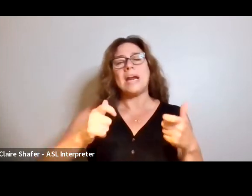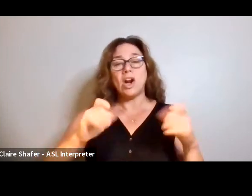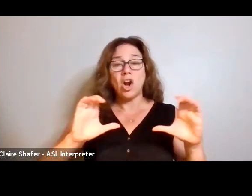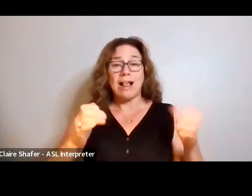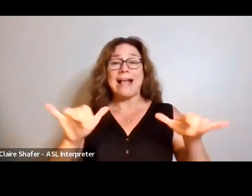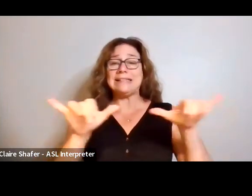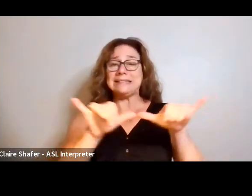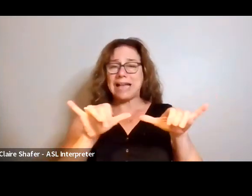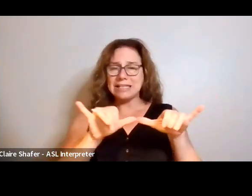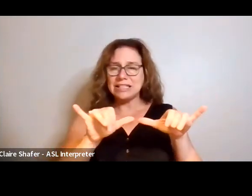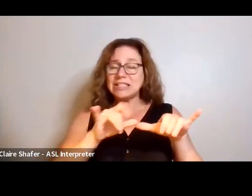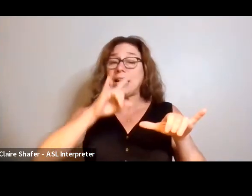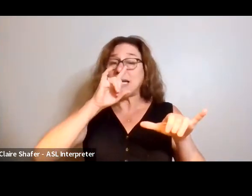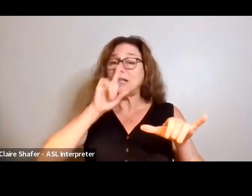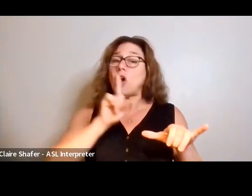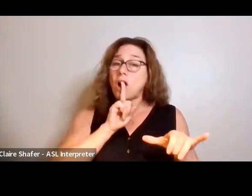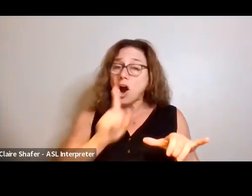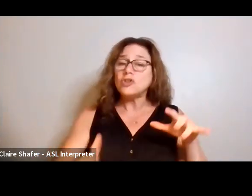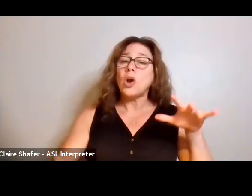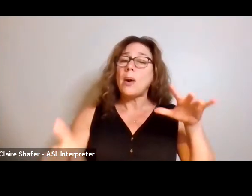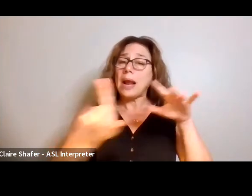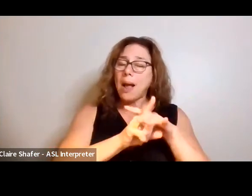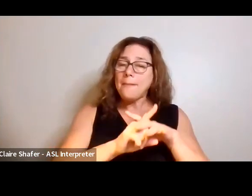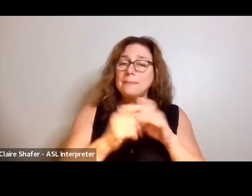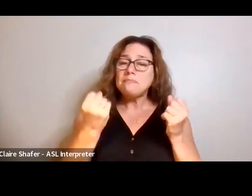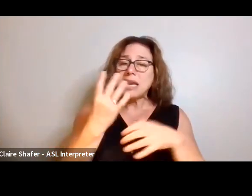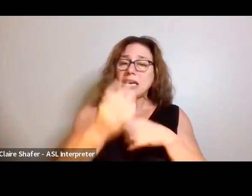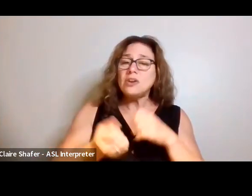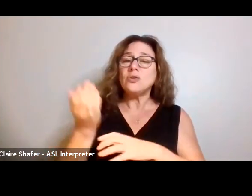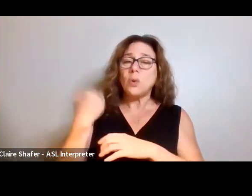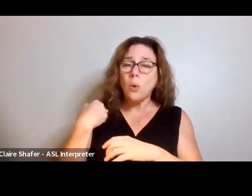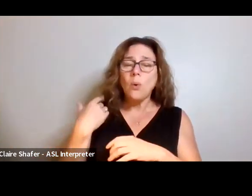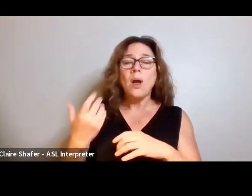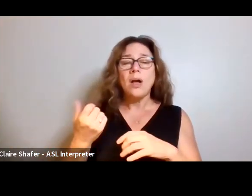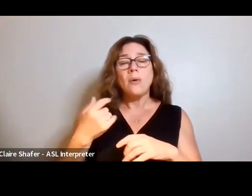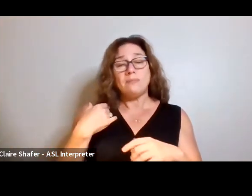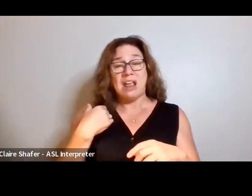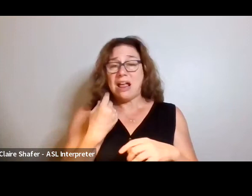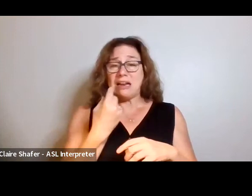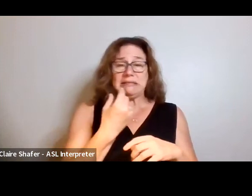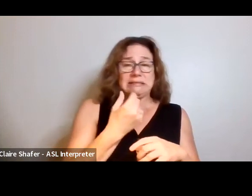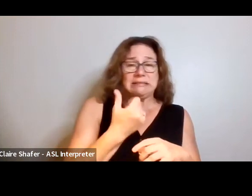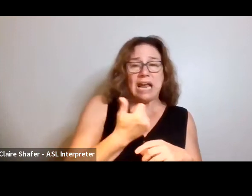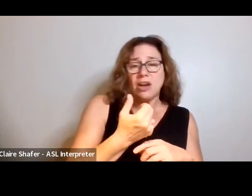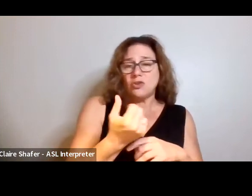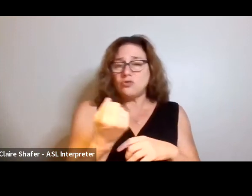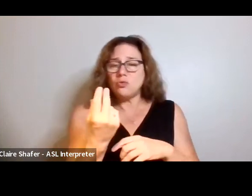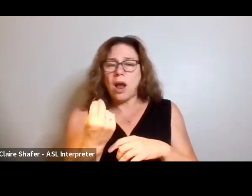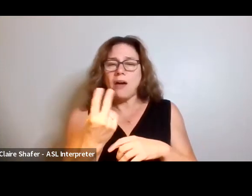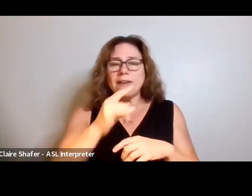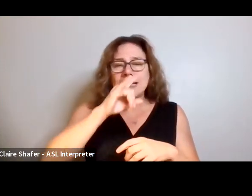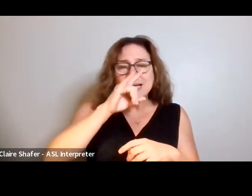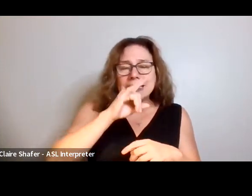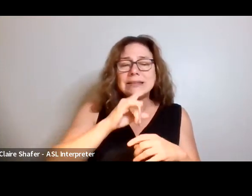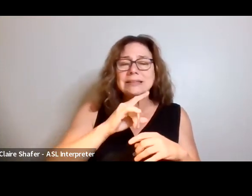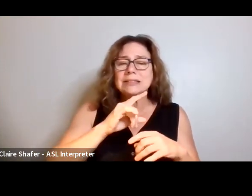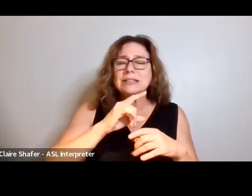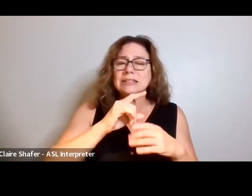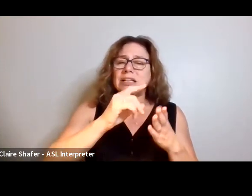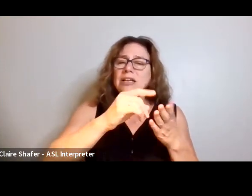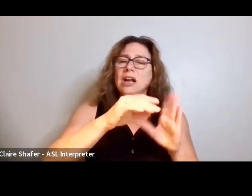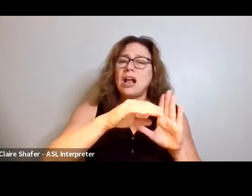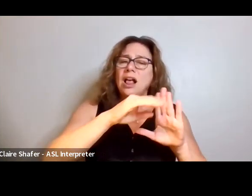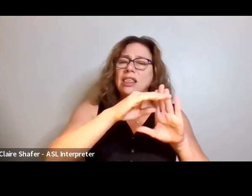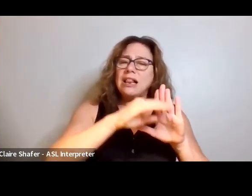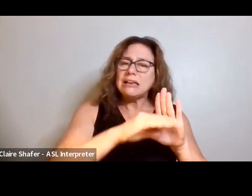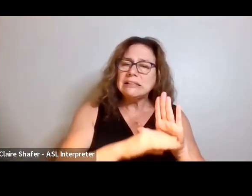up. And so in years past, we've had classes of 10 to 12 kids and maybe 20 kids on our roster. This year is a little bigger